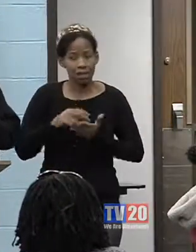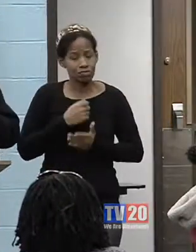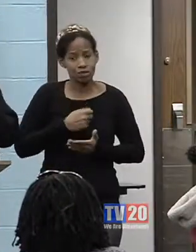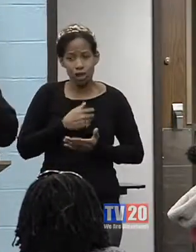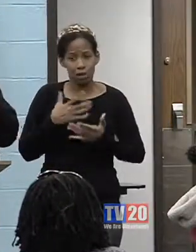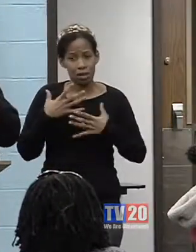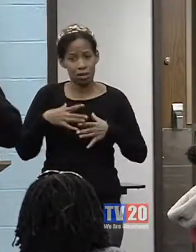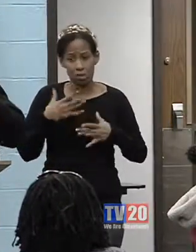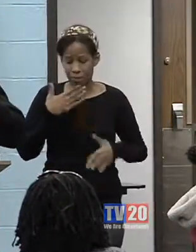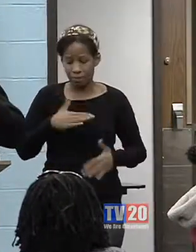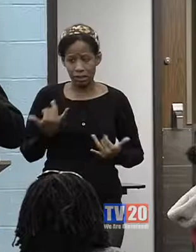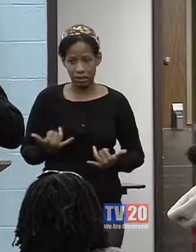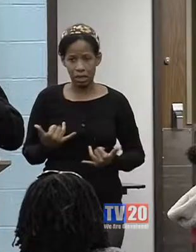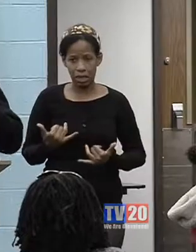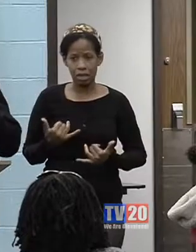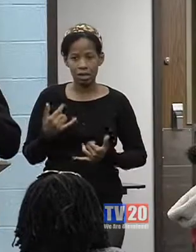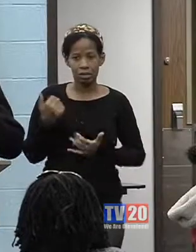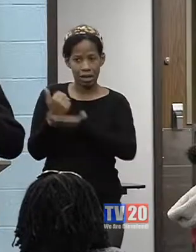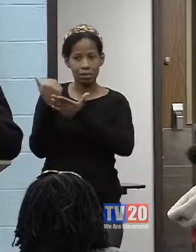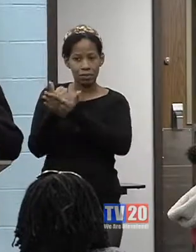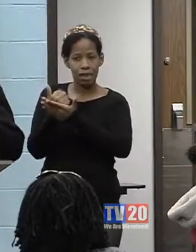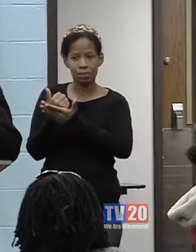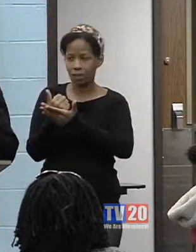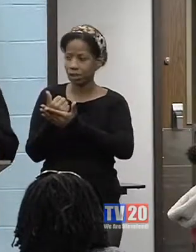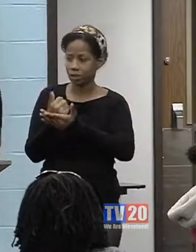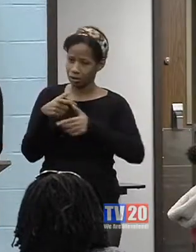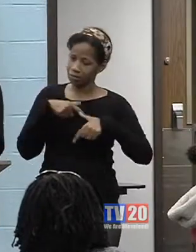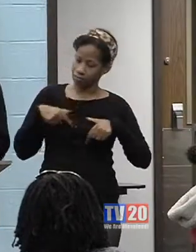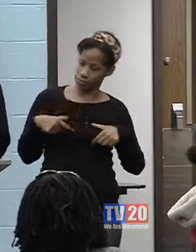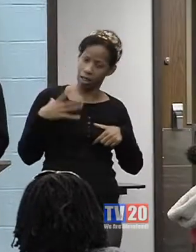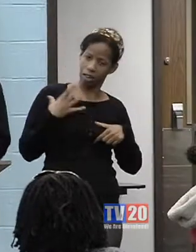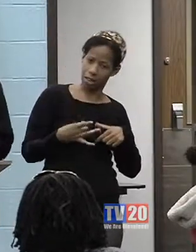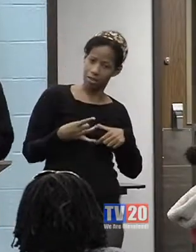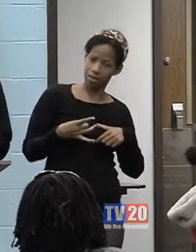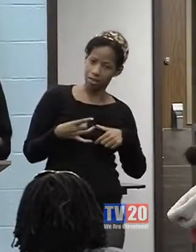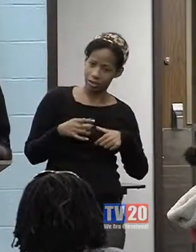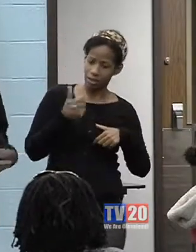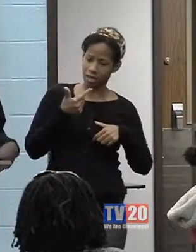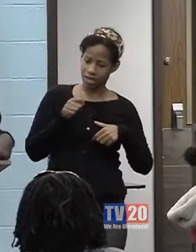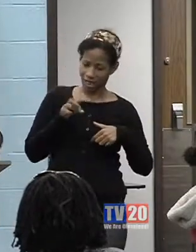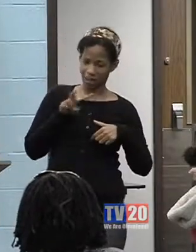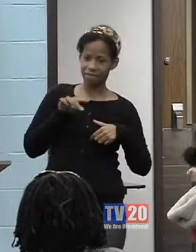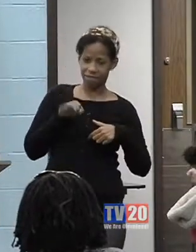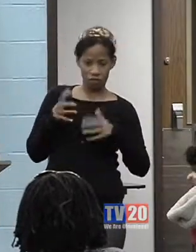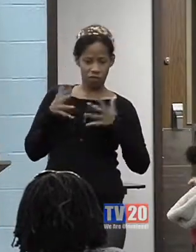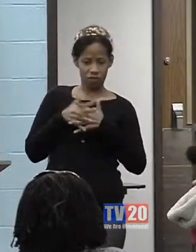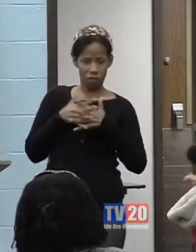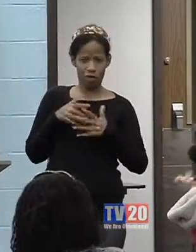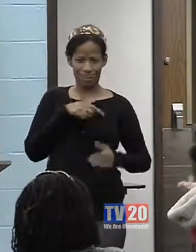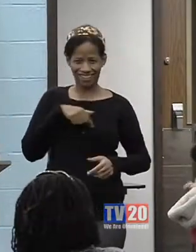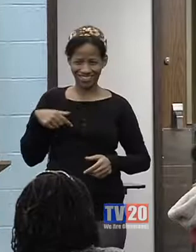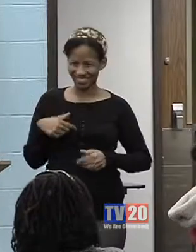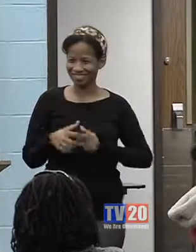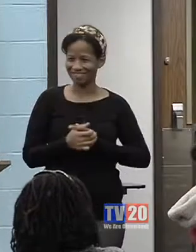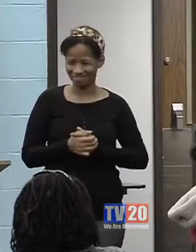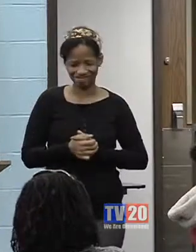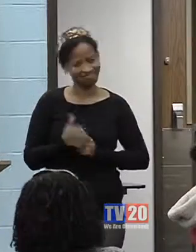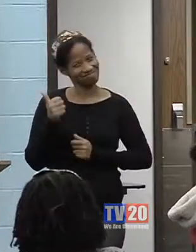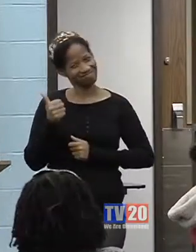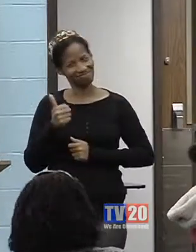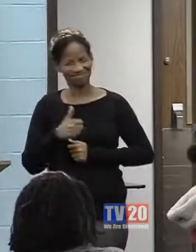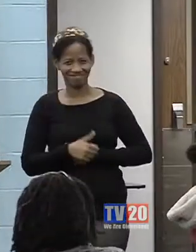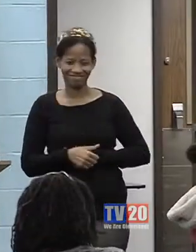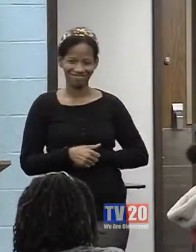but anyway, I got the Mighty Mighty Tower Blooders shirt on anyway. Glenville Tower Blooders. And everybody want to be a Tower Blooder, you